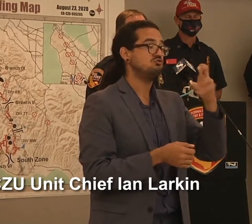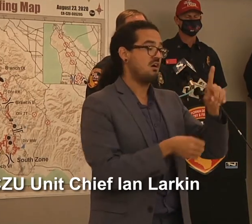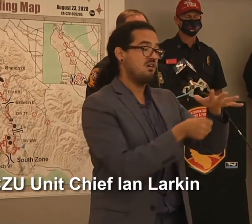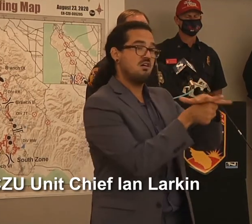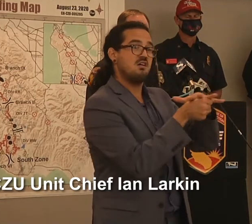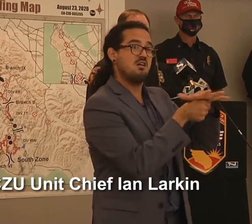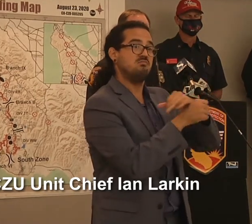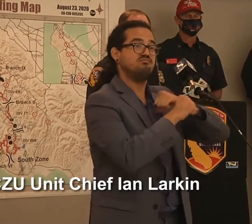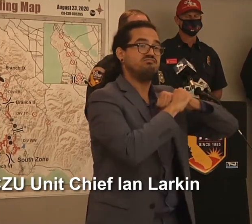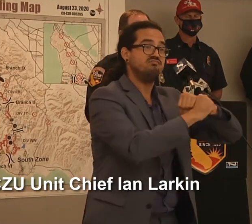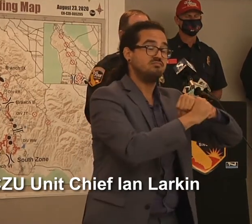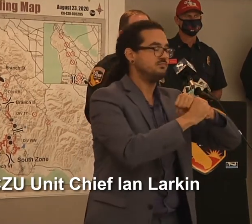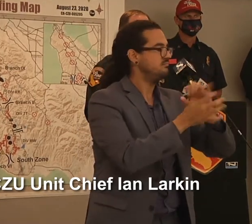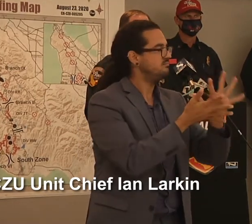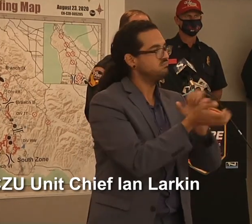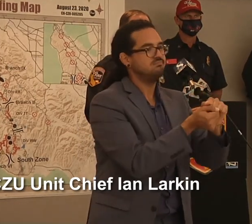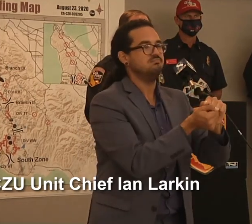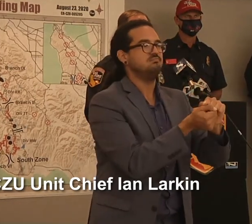Cruz County.